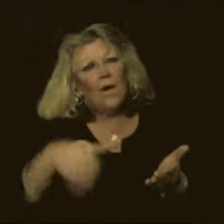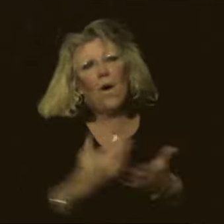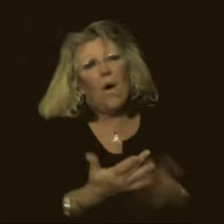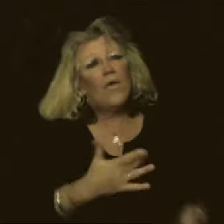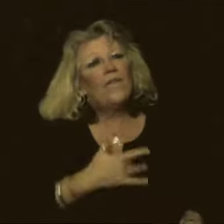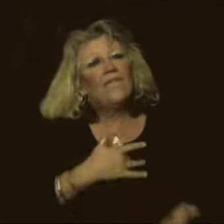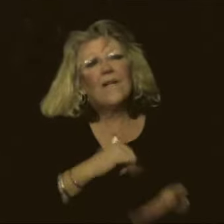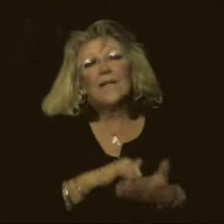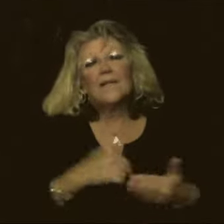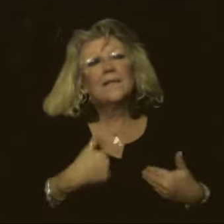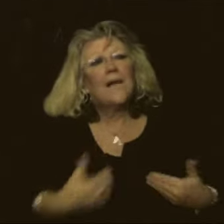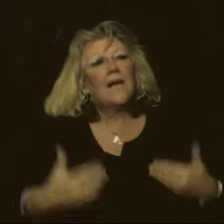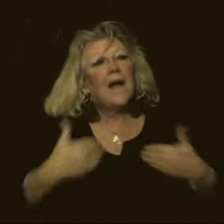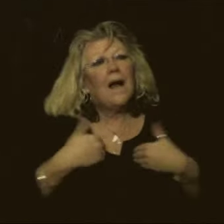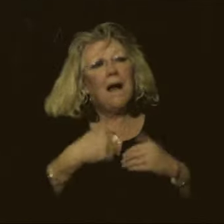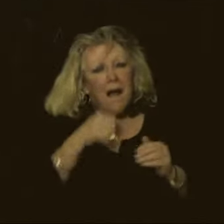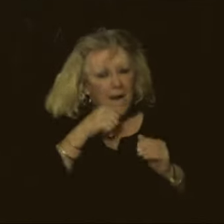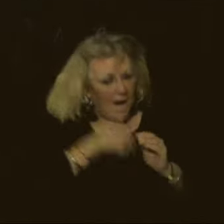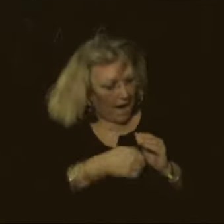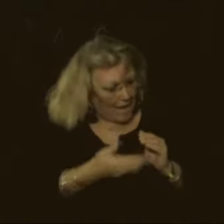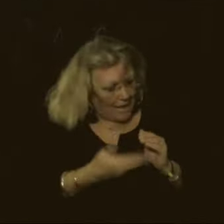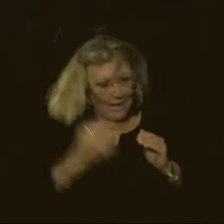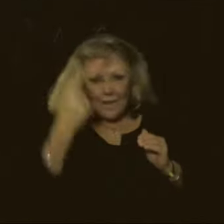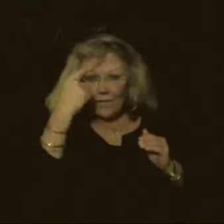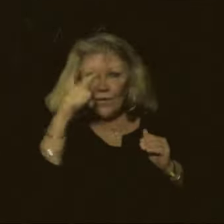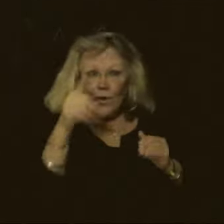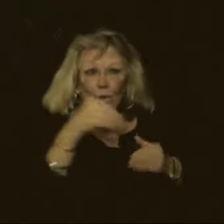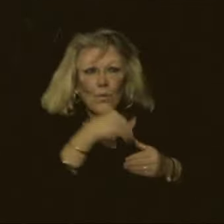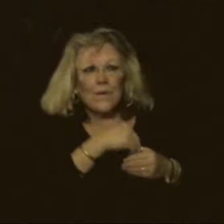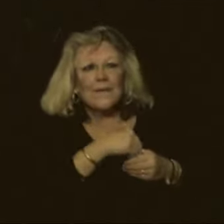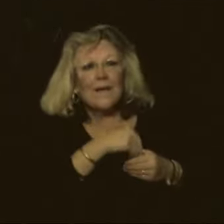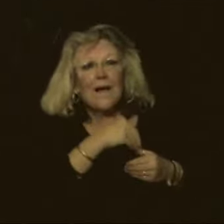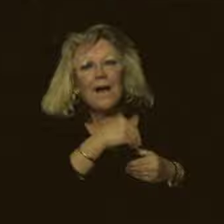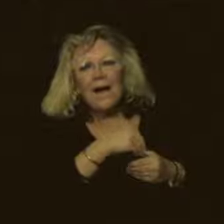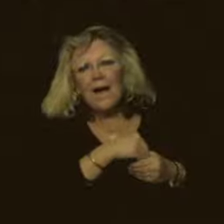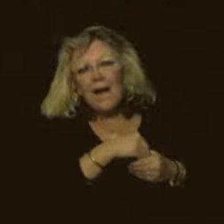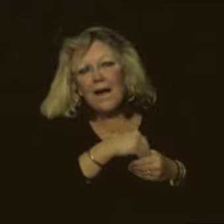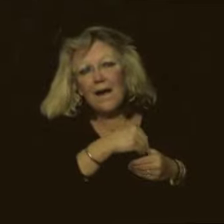All the feeling that I have, fighting me for you inside.